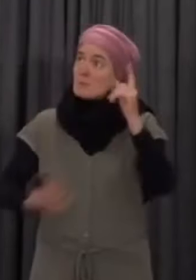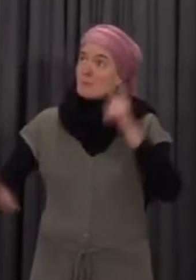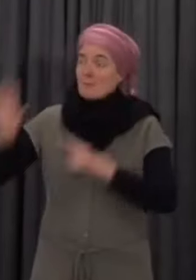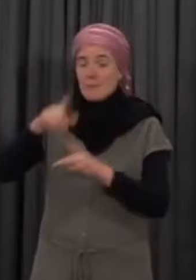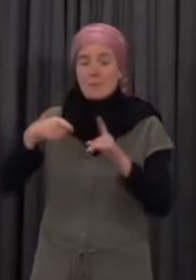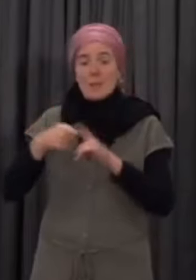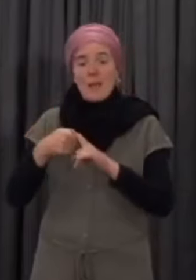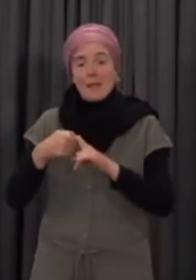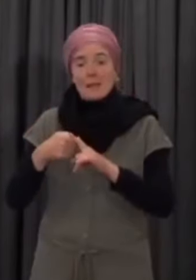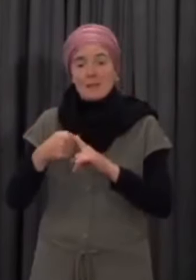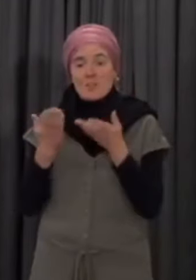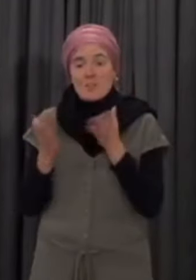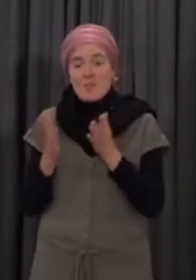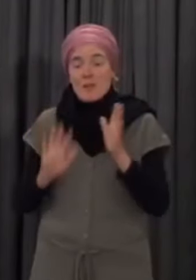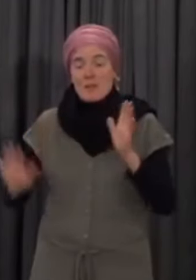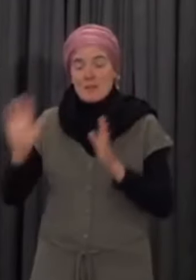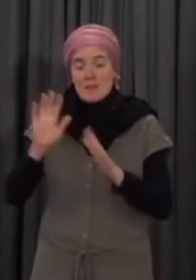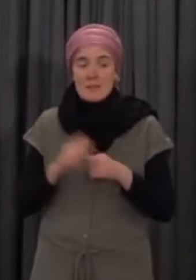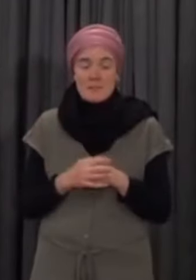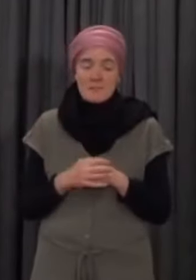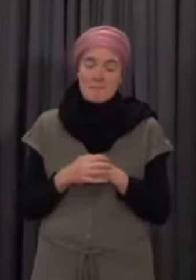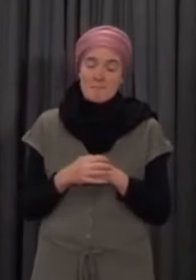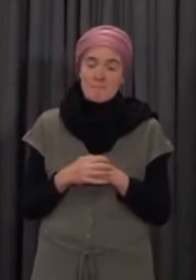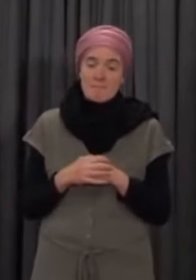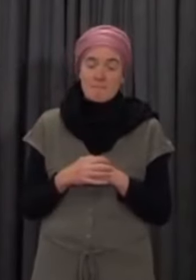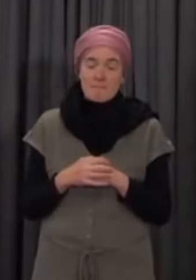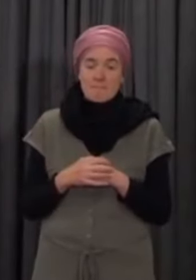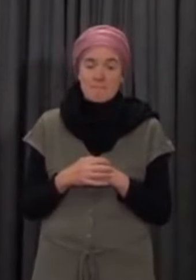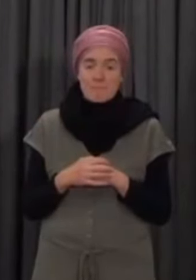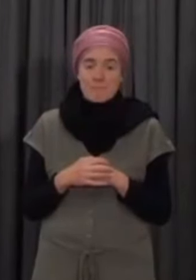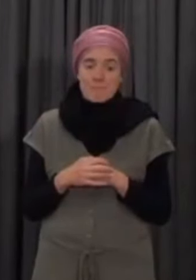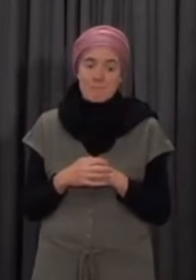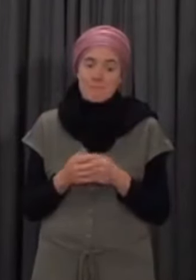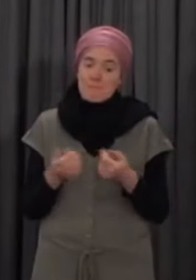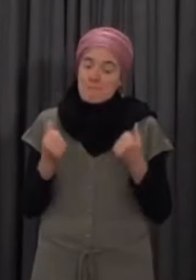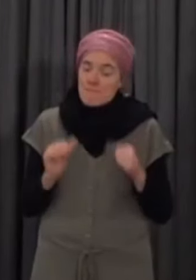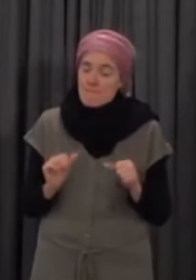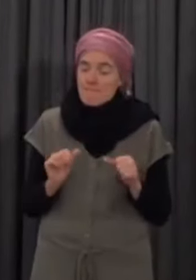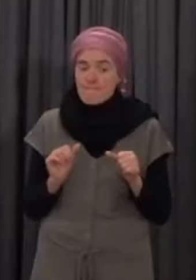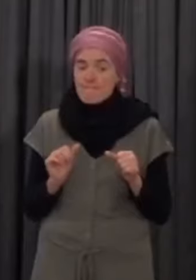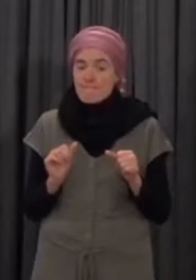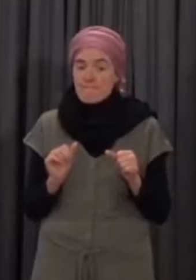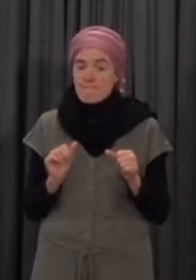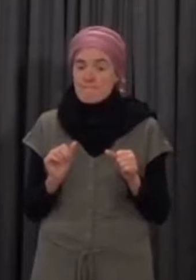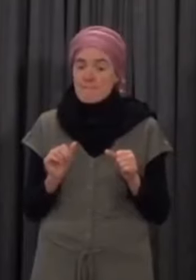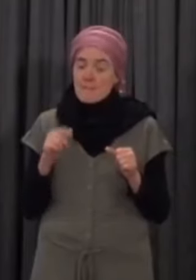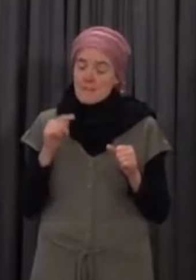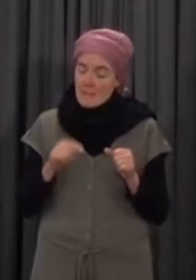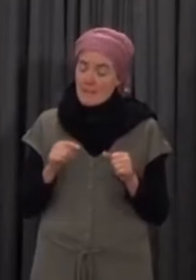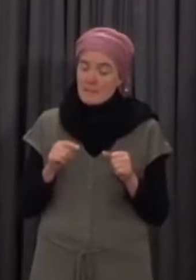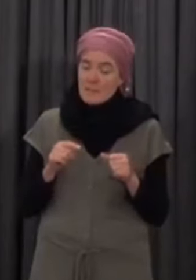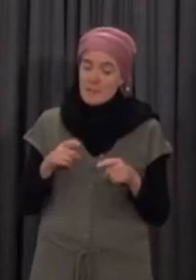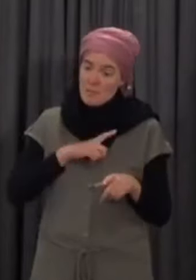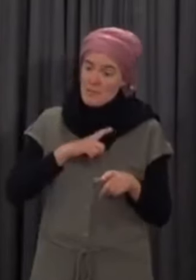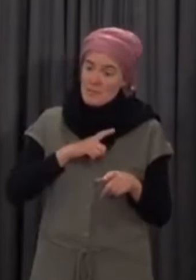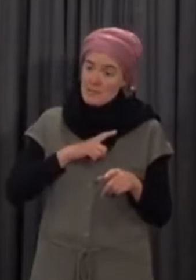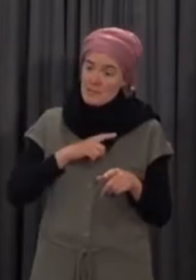of that in these figures as well. Does that underpin the approach we are taking? Yes, it